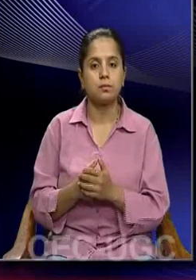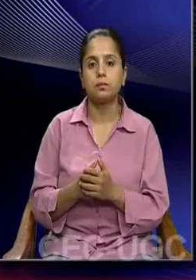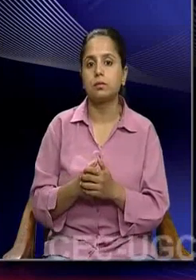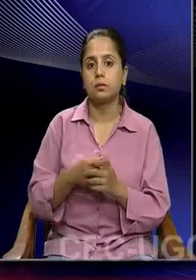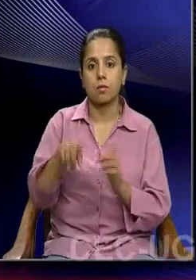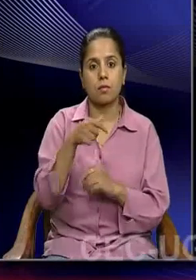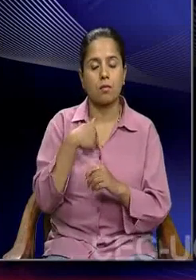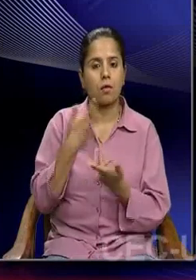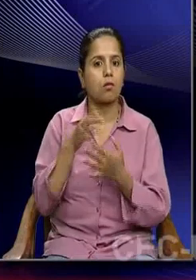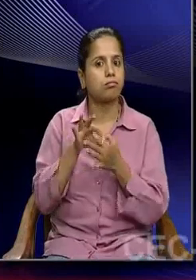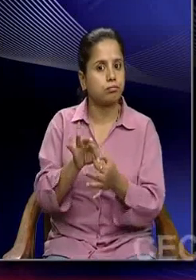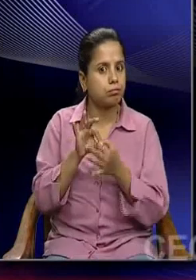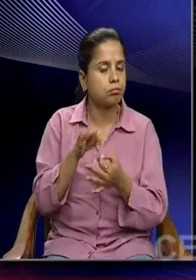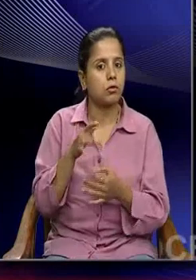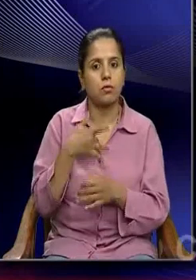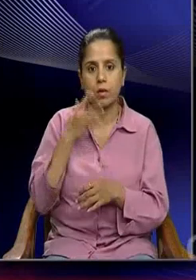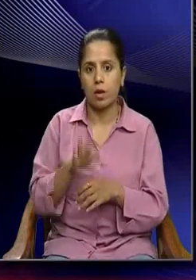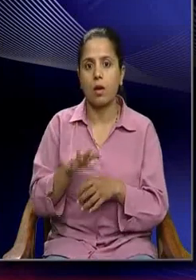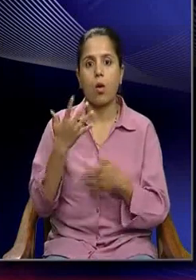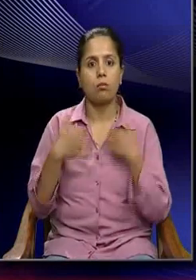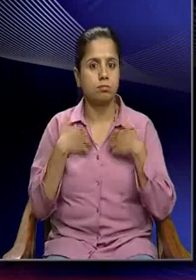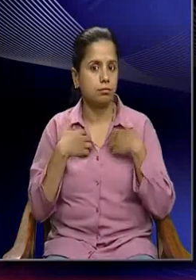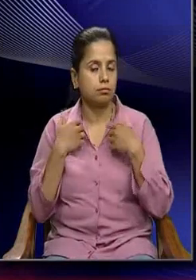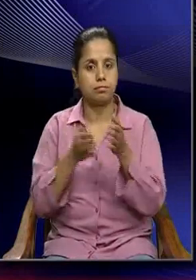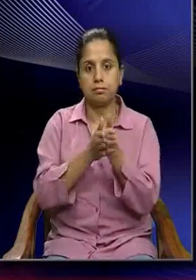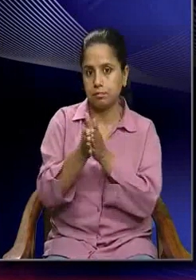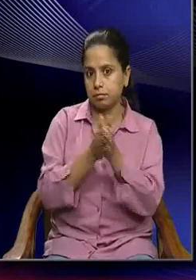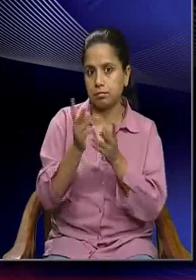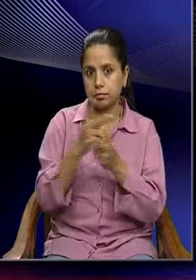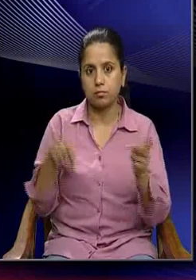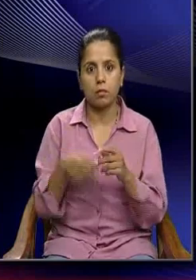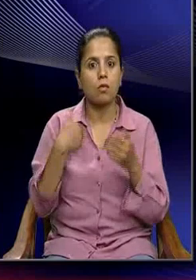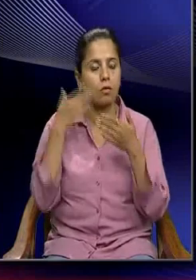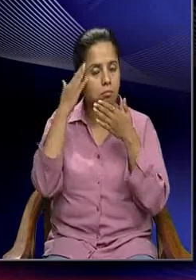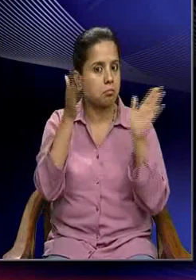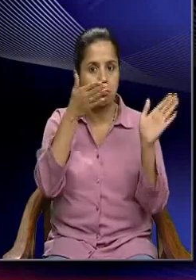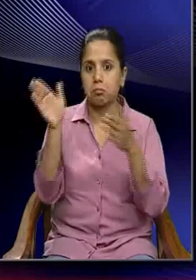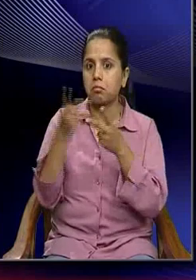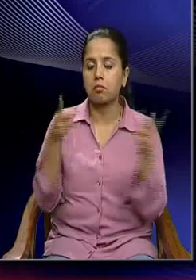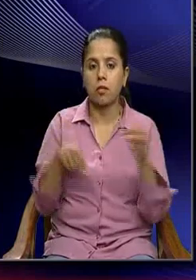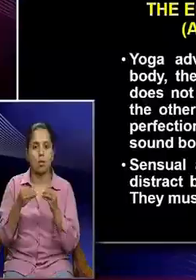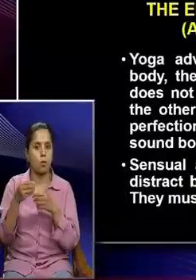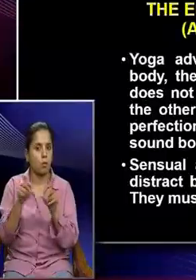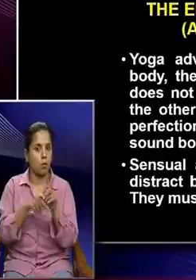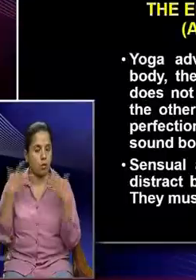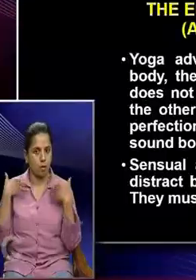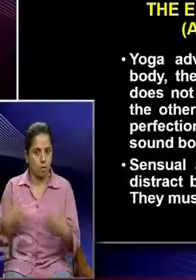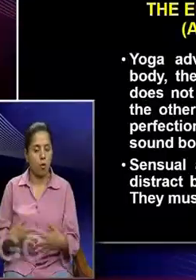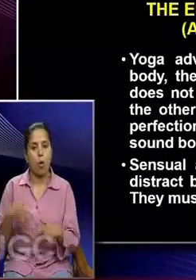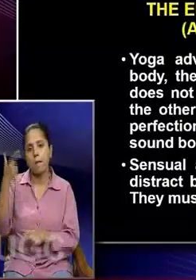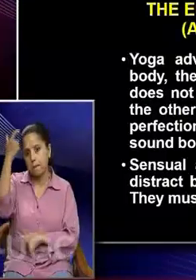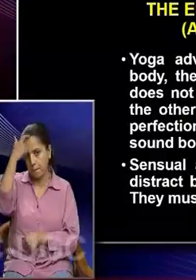Sensual attachments and passions distract body as well as the